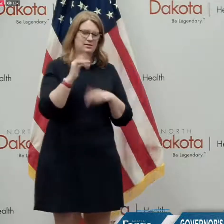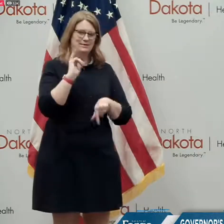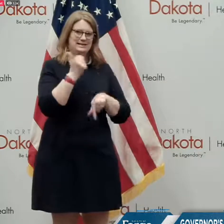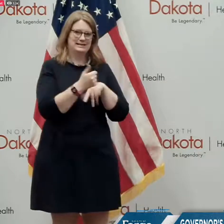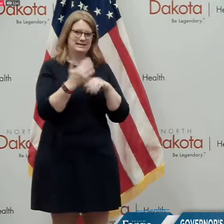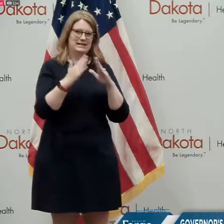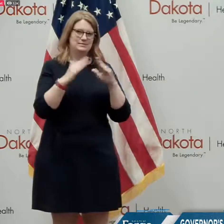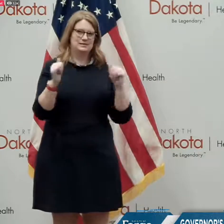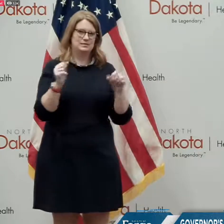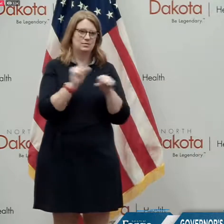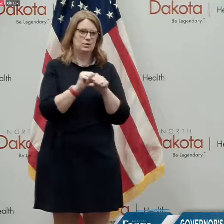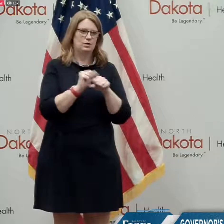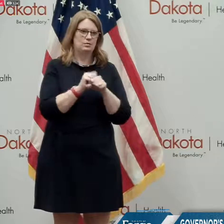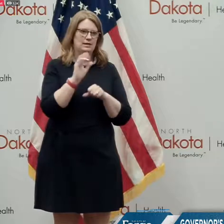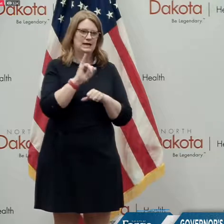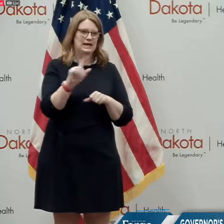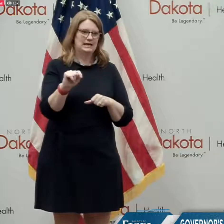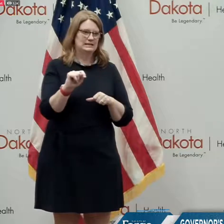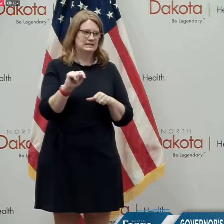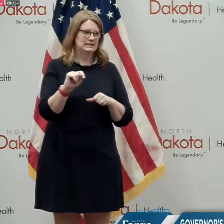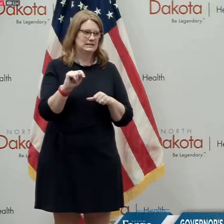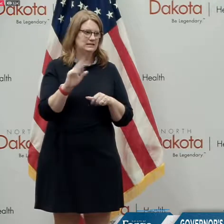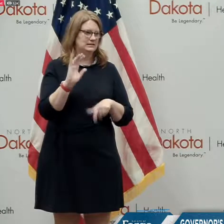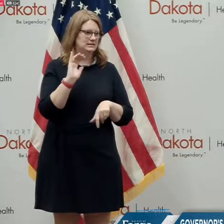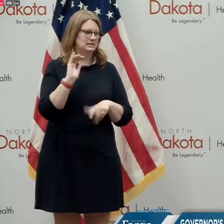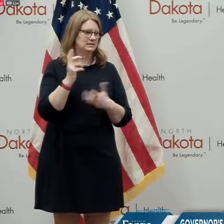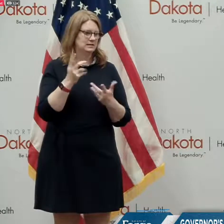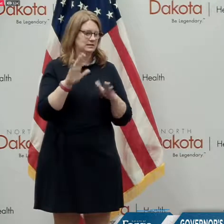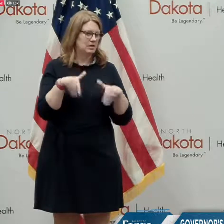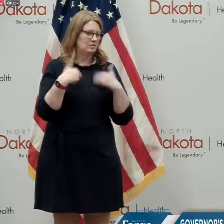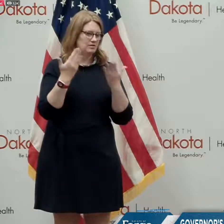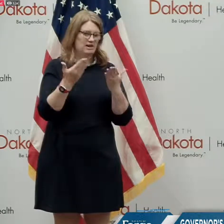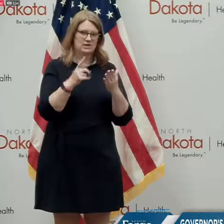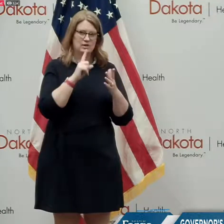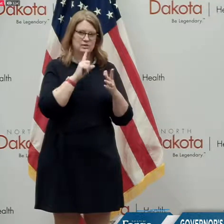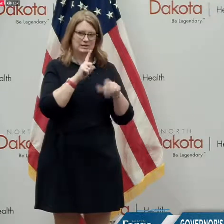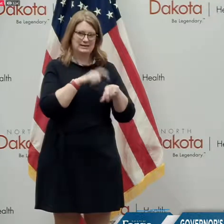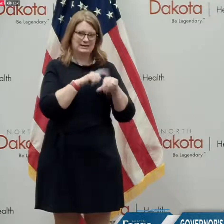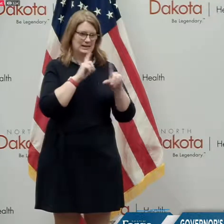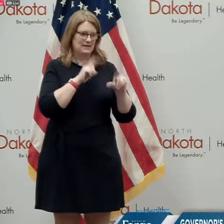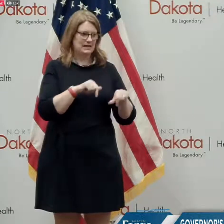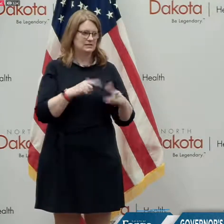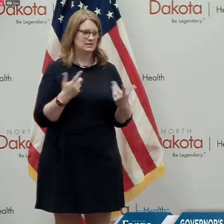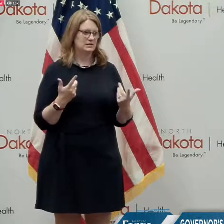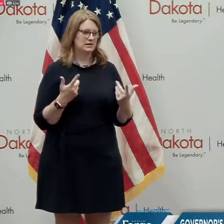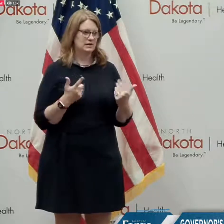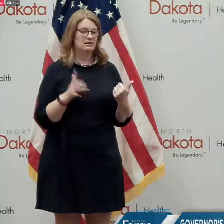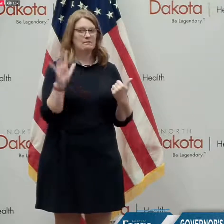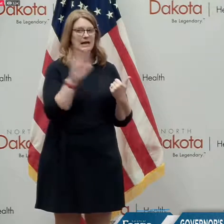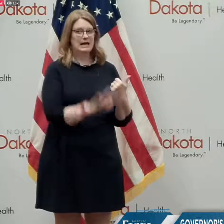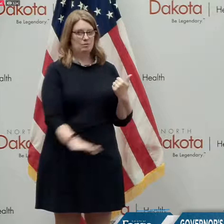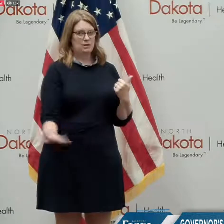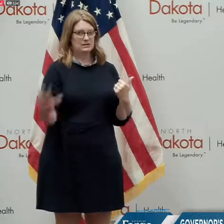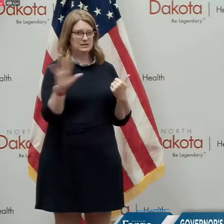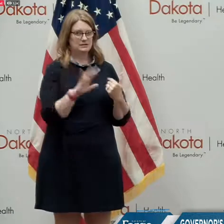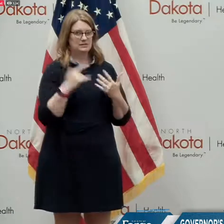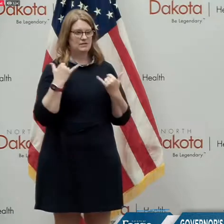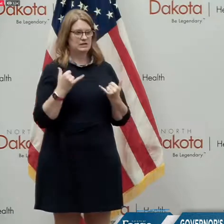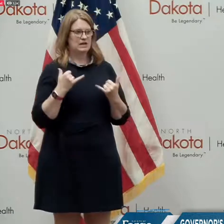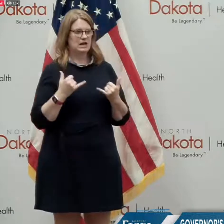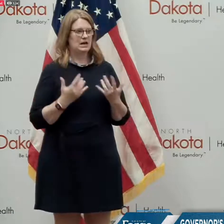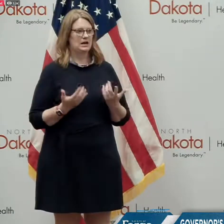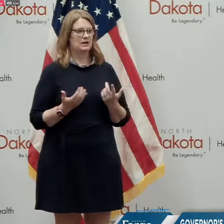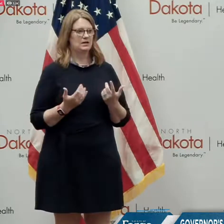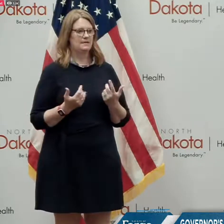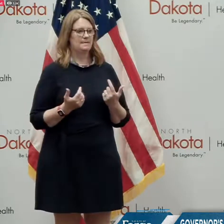system, and we're working with IT to get that done, to give you those real-time answers. But I can give you a rough estimate for today.